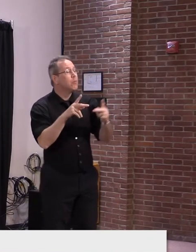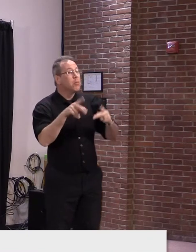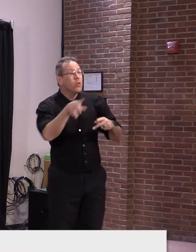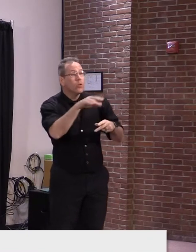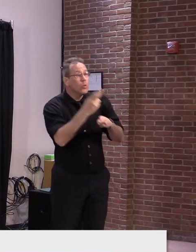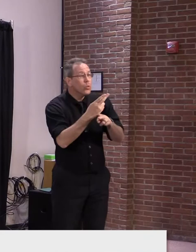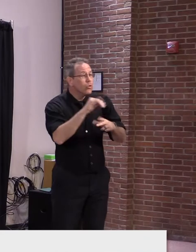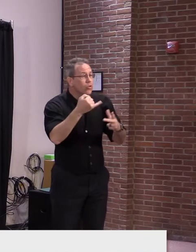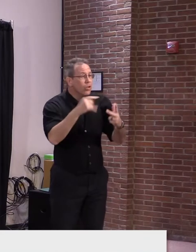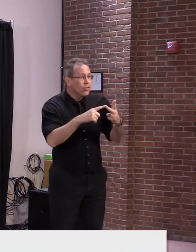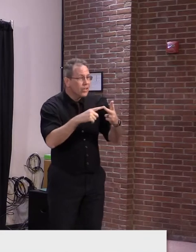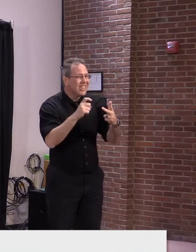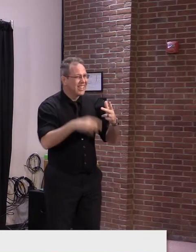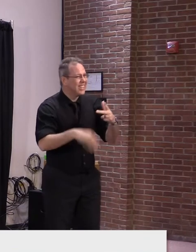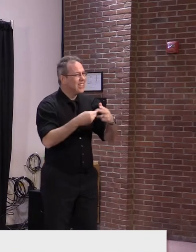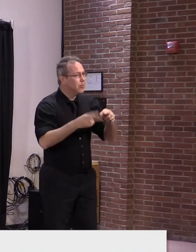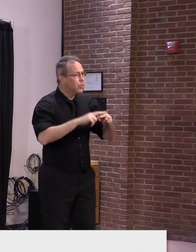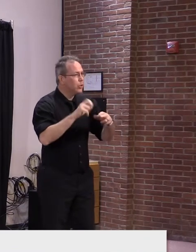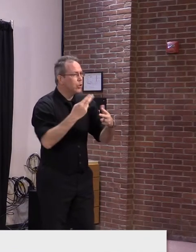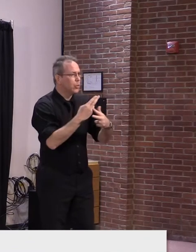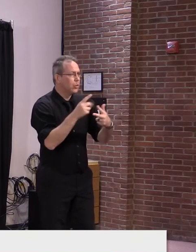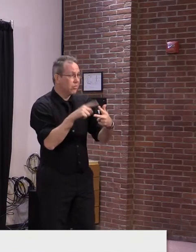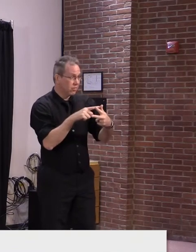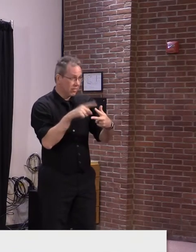Moderna need a third shot?